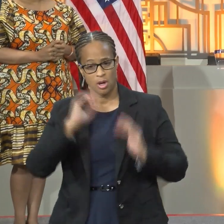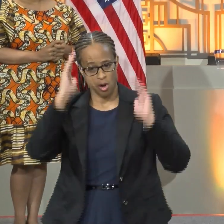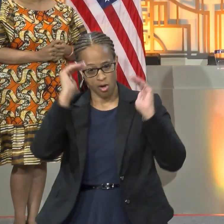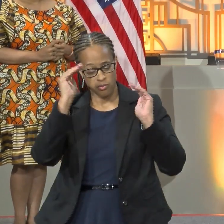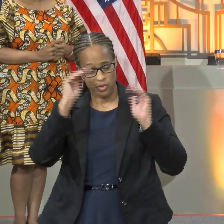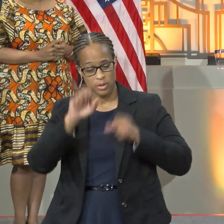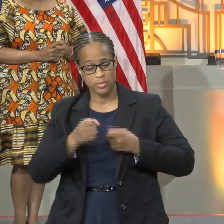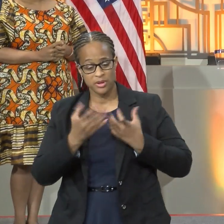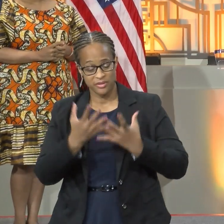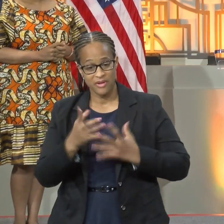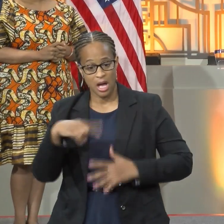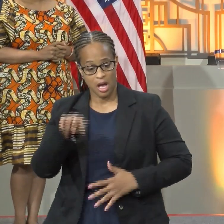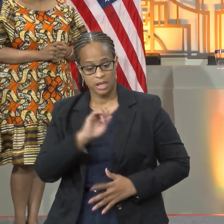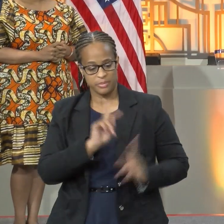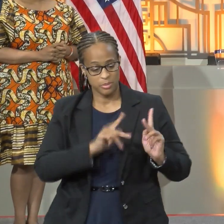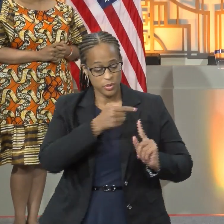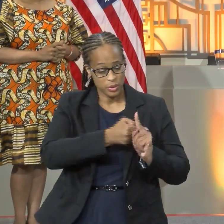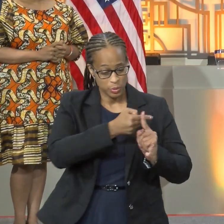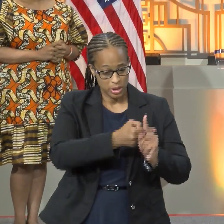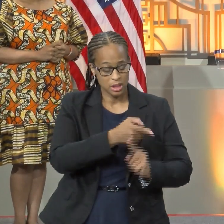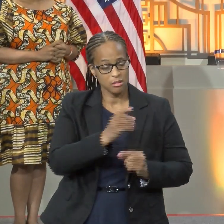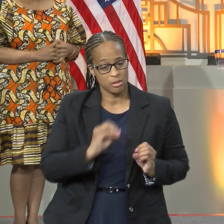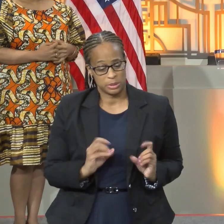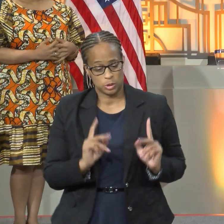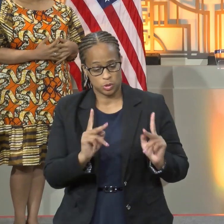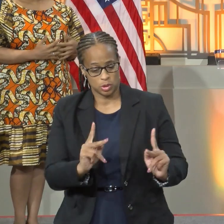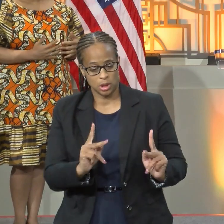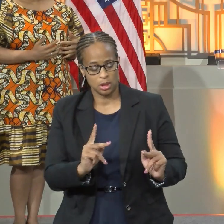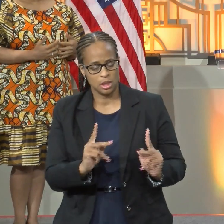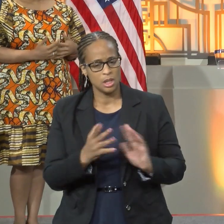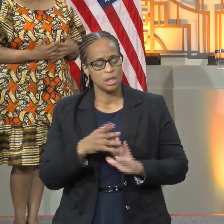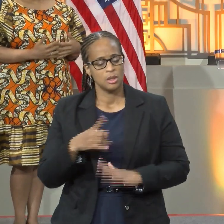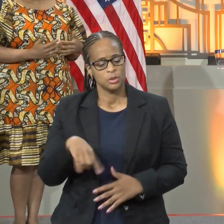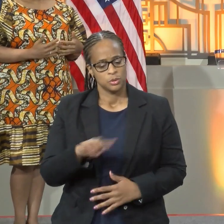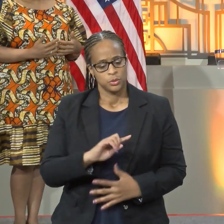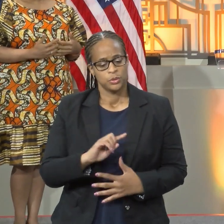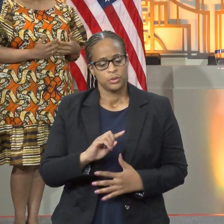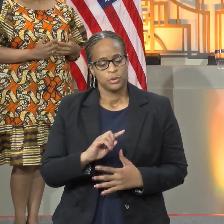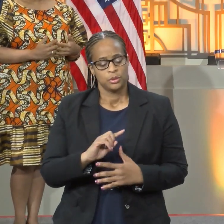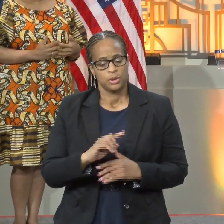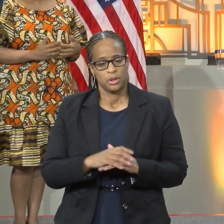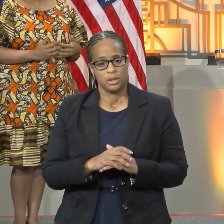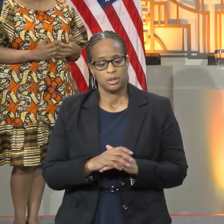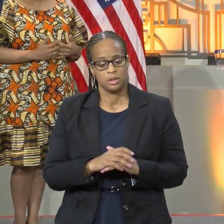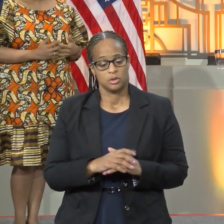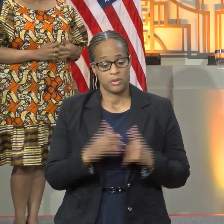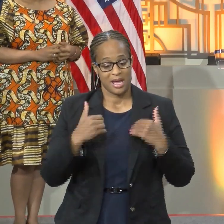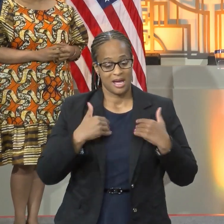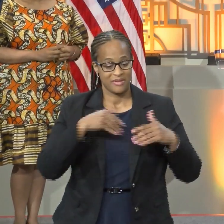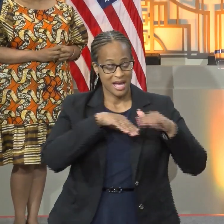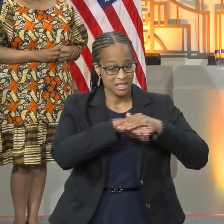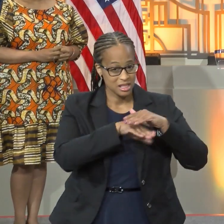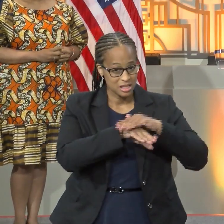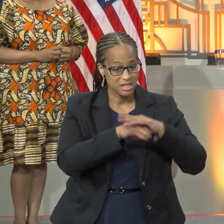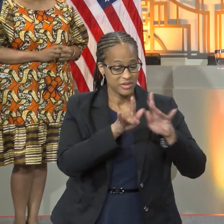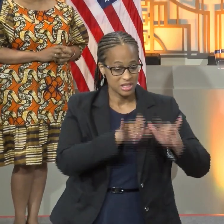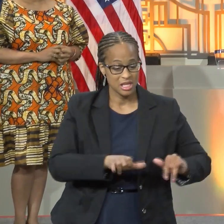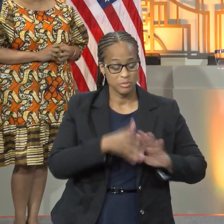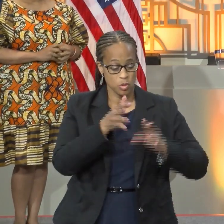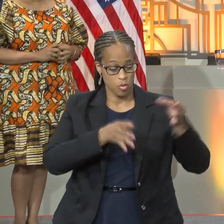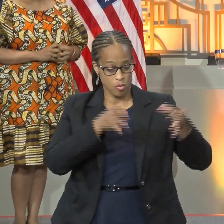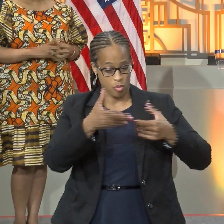will provide tenants an opportunity to enjoy that same access to the